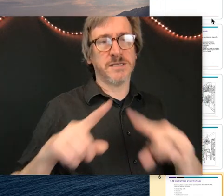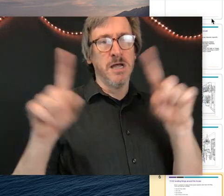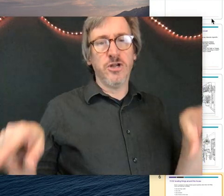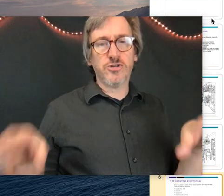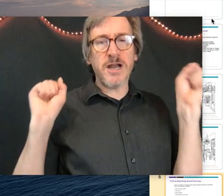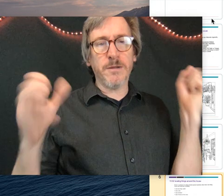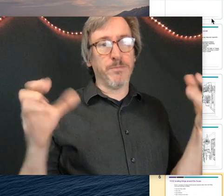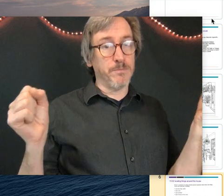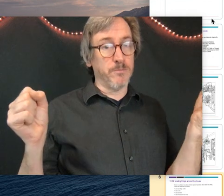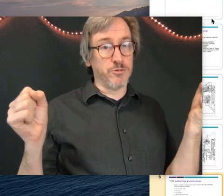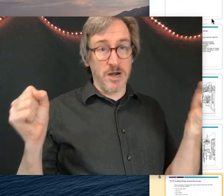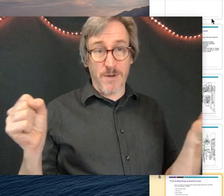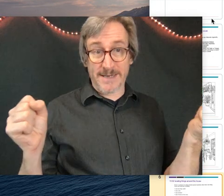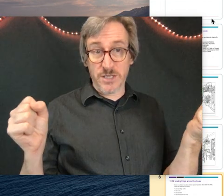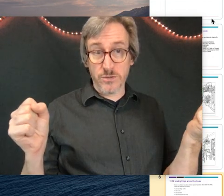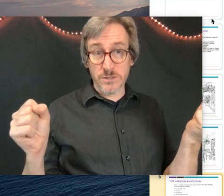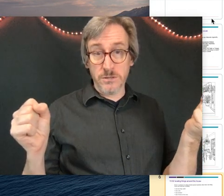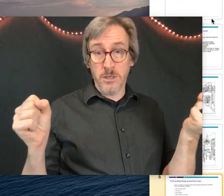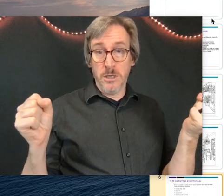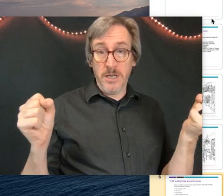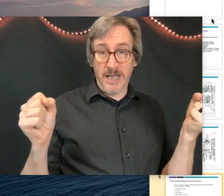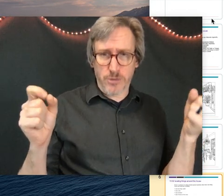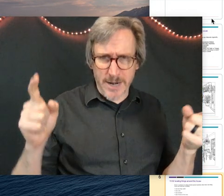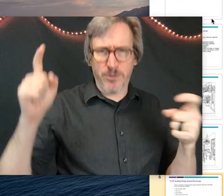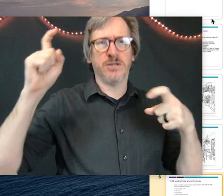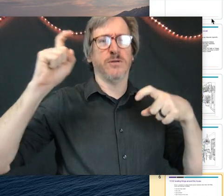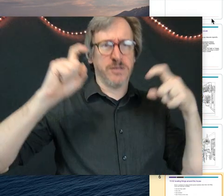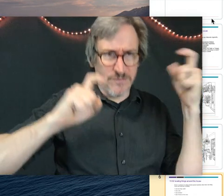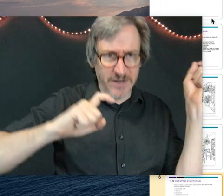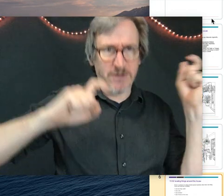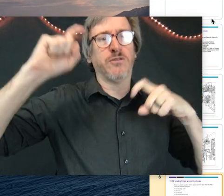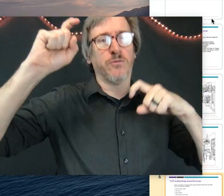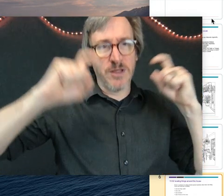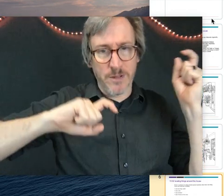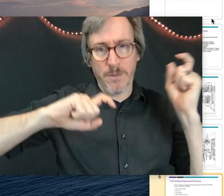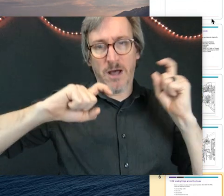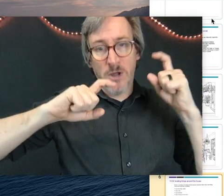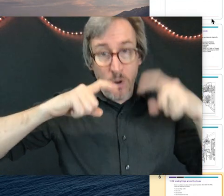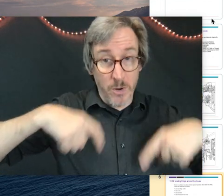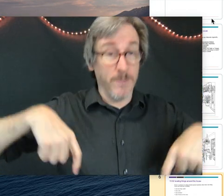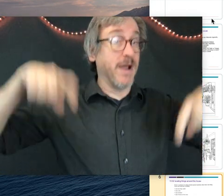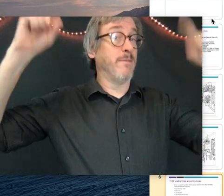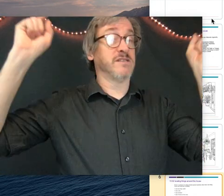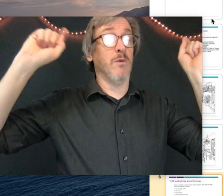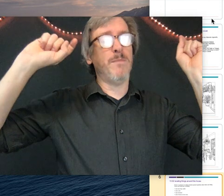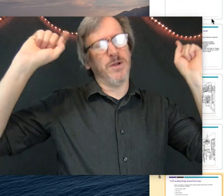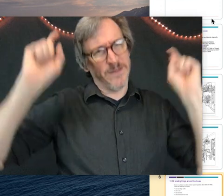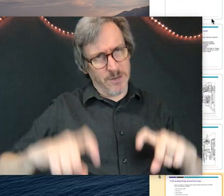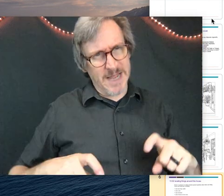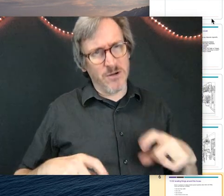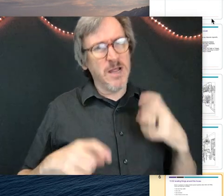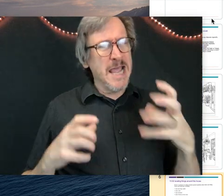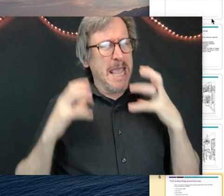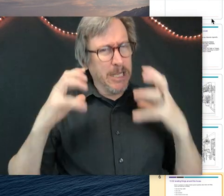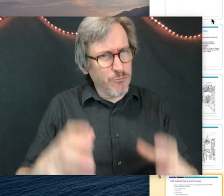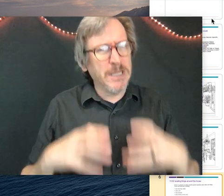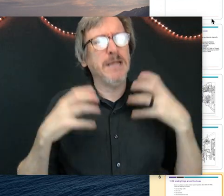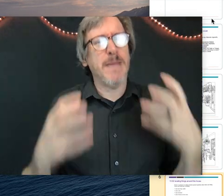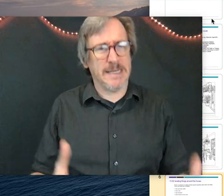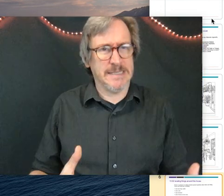box, try to practice those. And try to figure out the rhythm of when do my eyebrows go up, when do they go down.